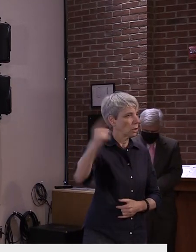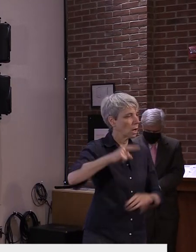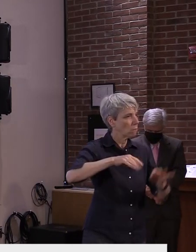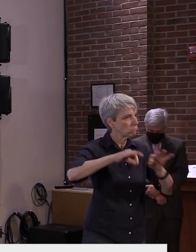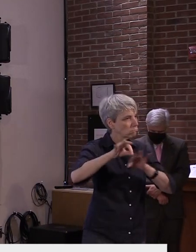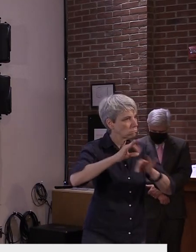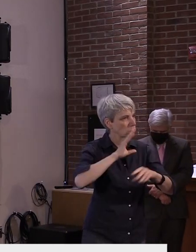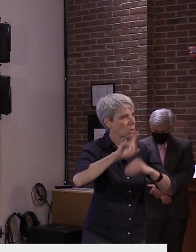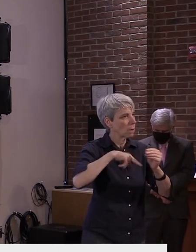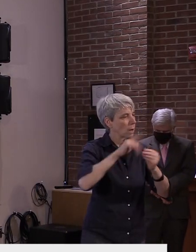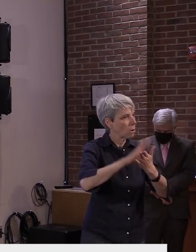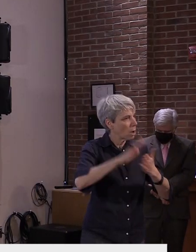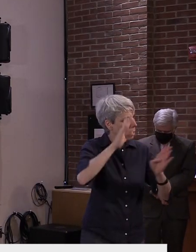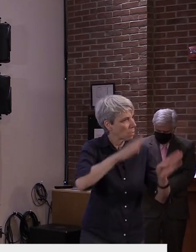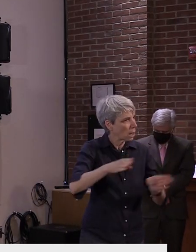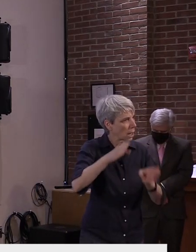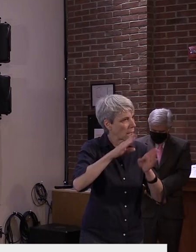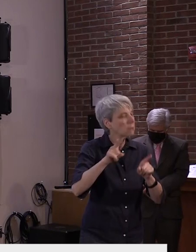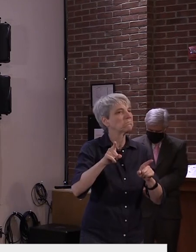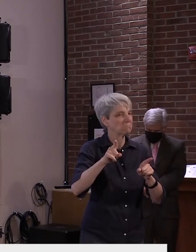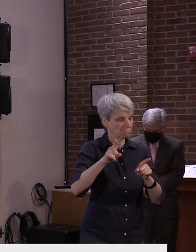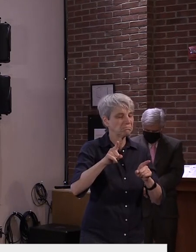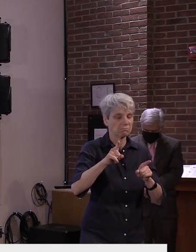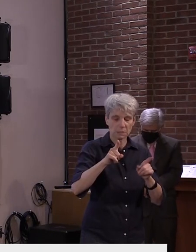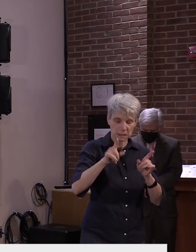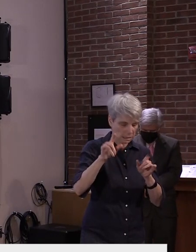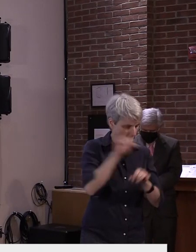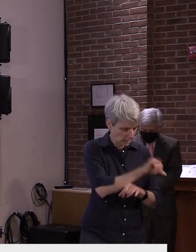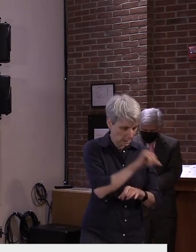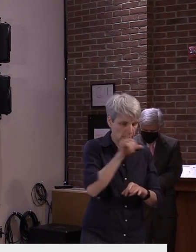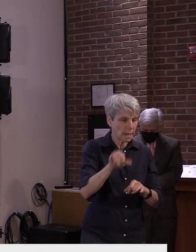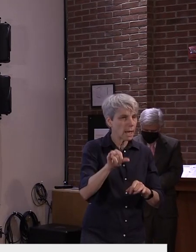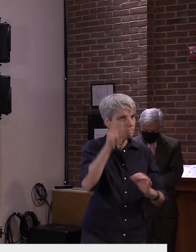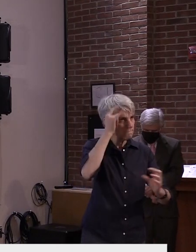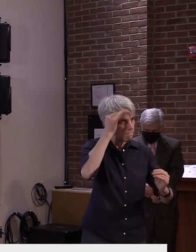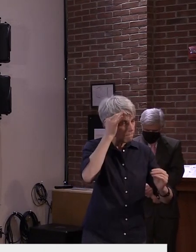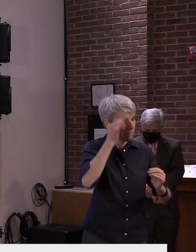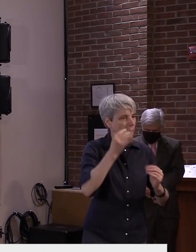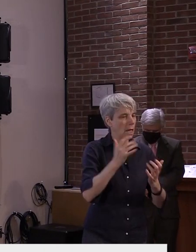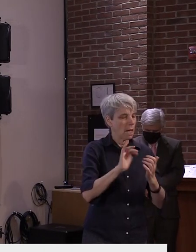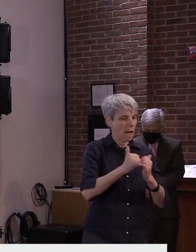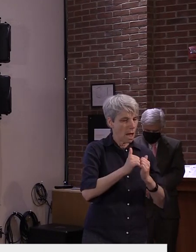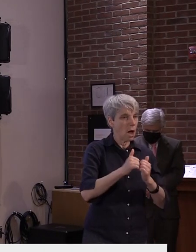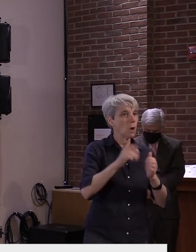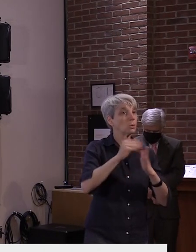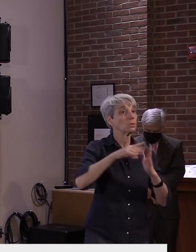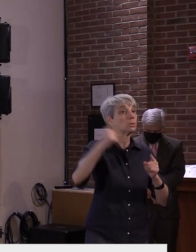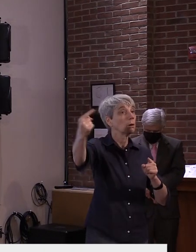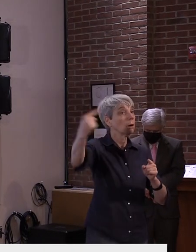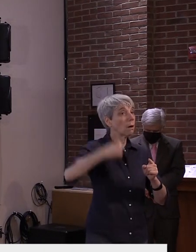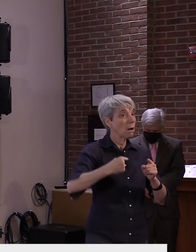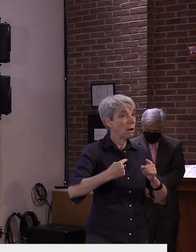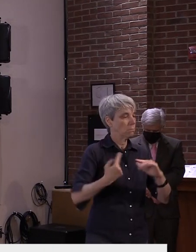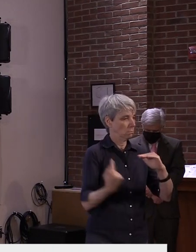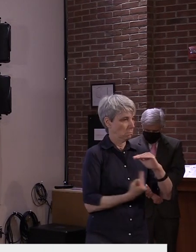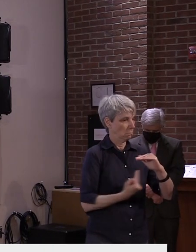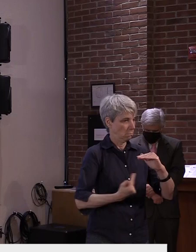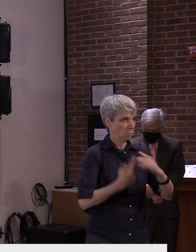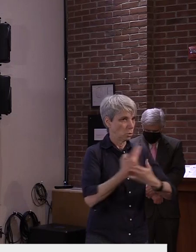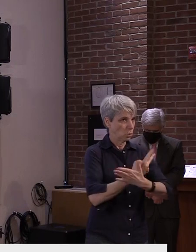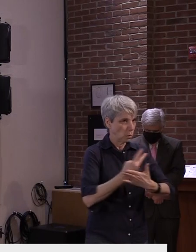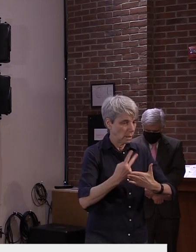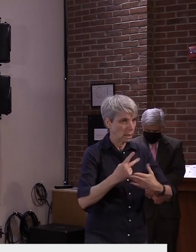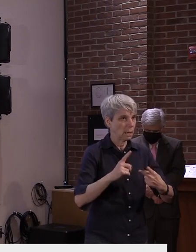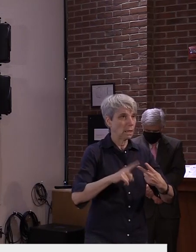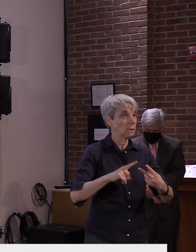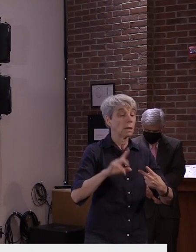together, refining the many stipulations regarding student quarantining, testing protocols upon